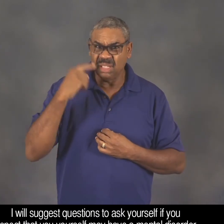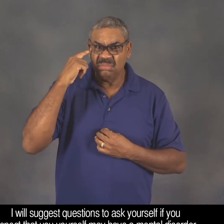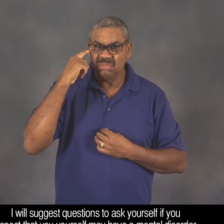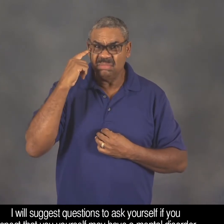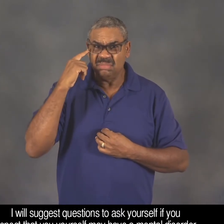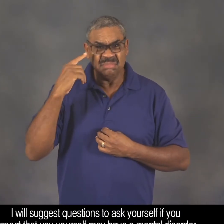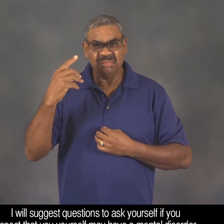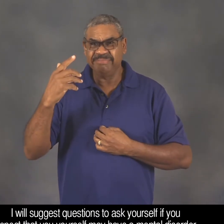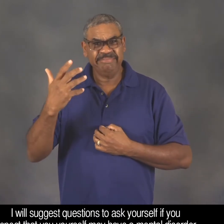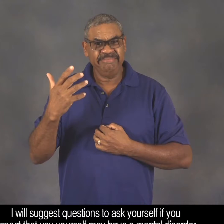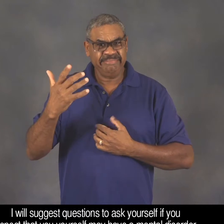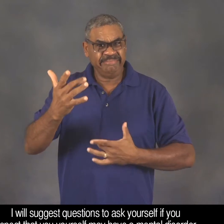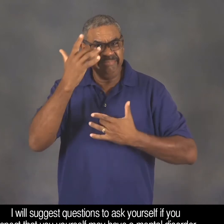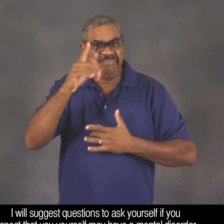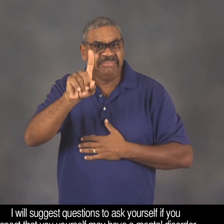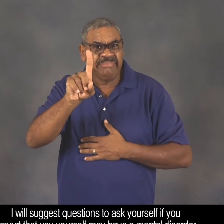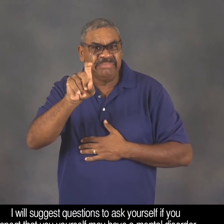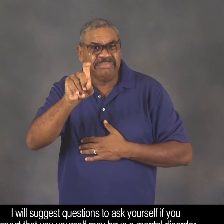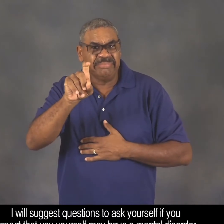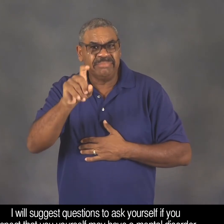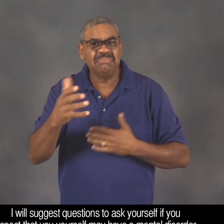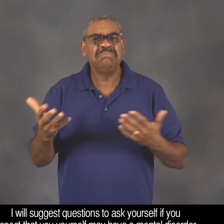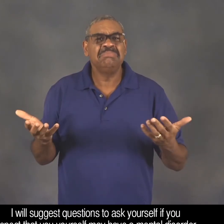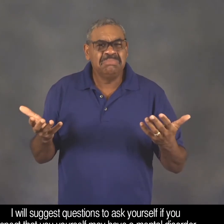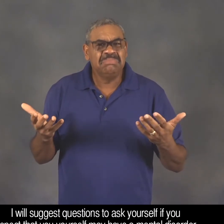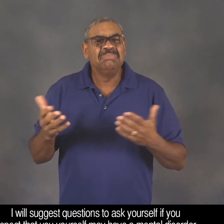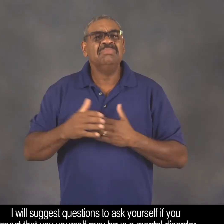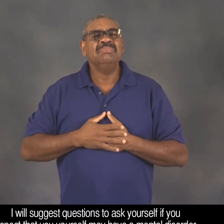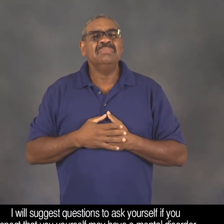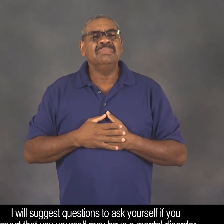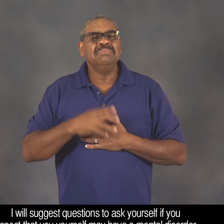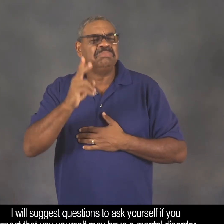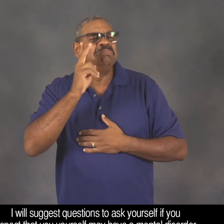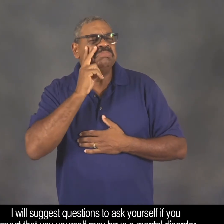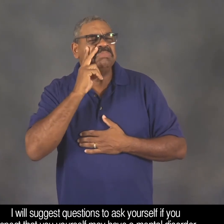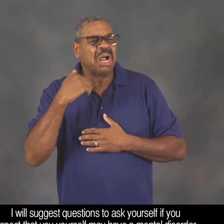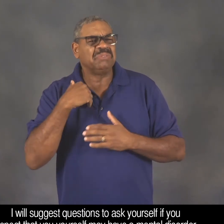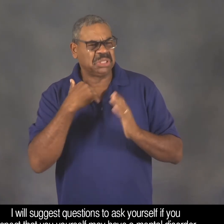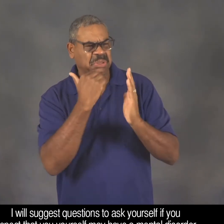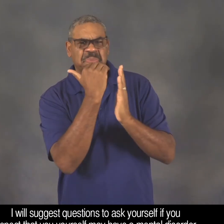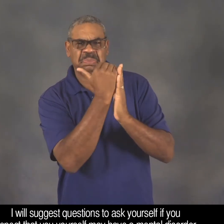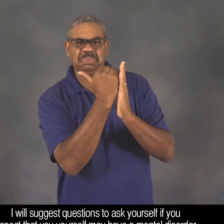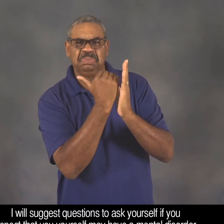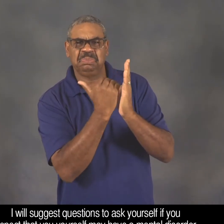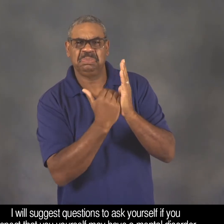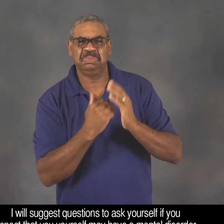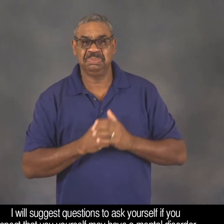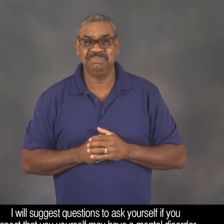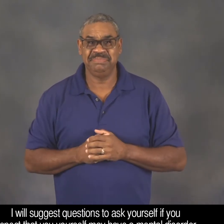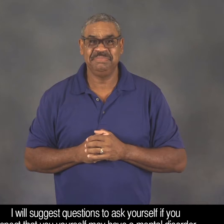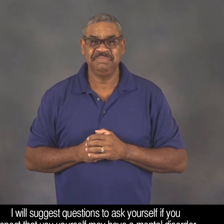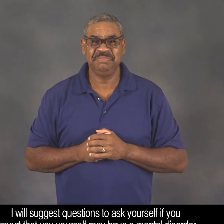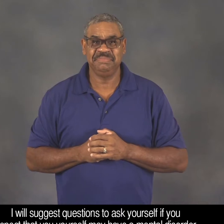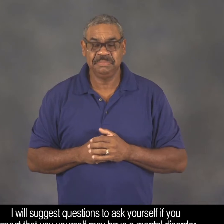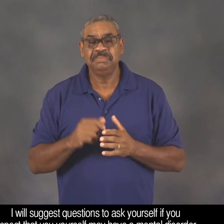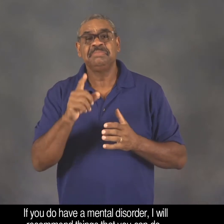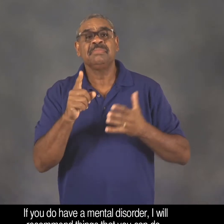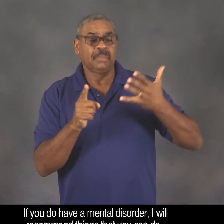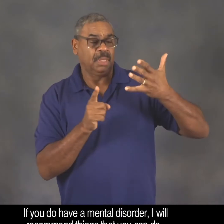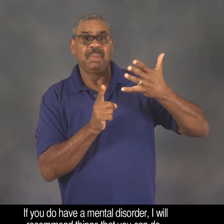I will suggest questions to ask yourself if you suspect that you yourself may have a mental disorder.